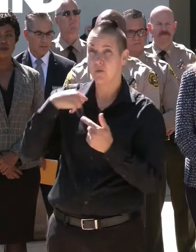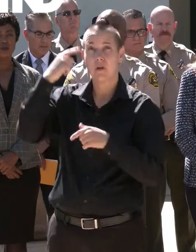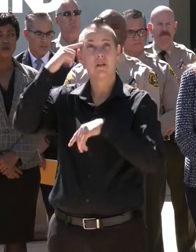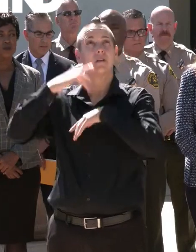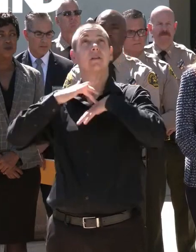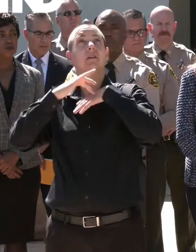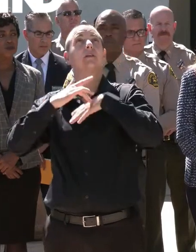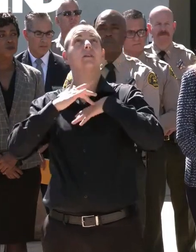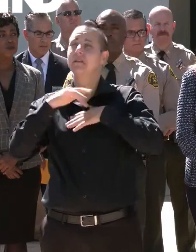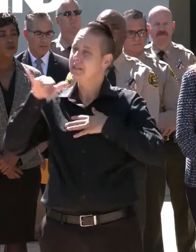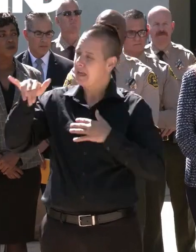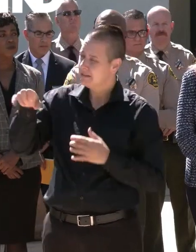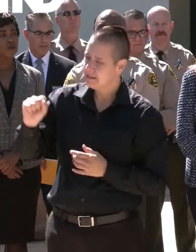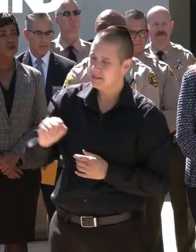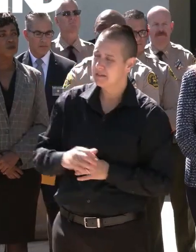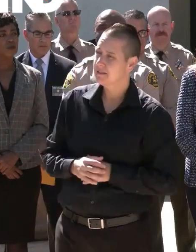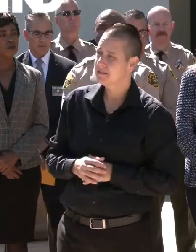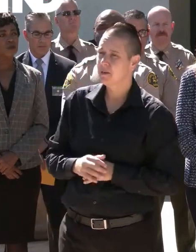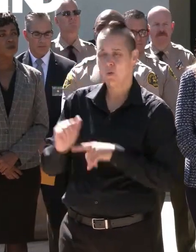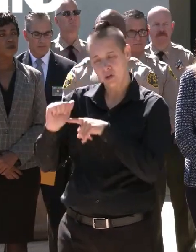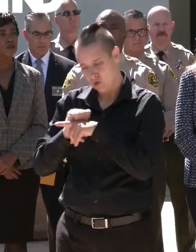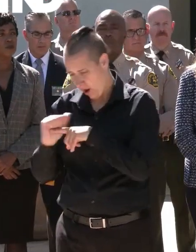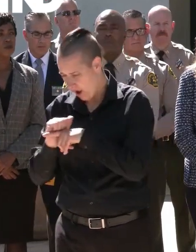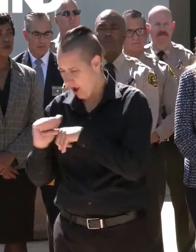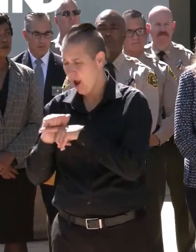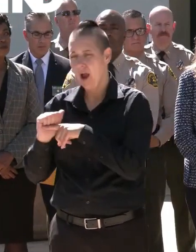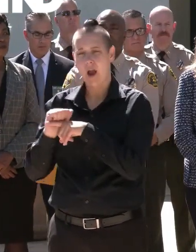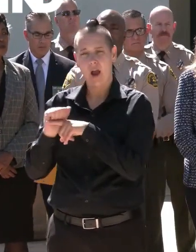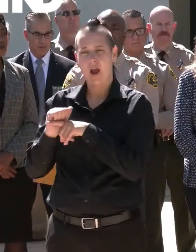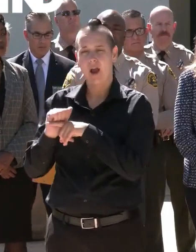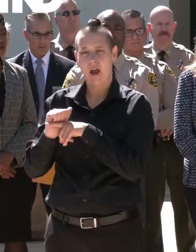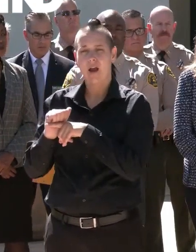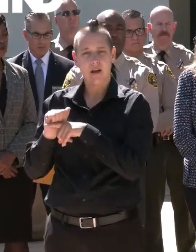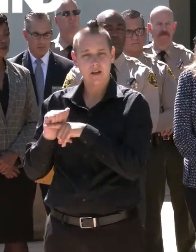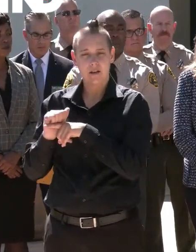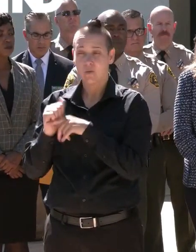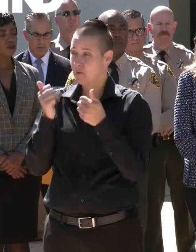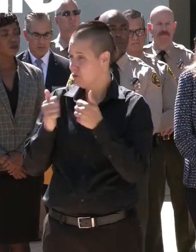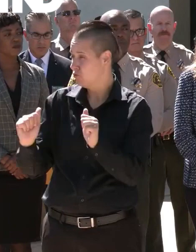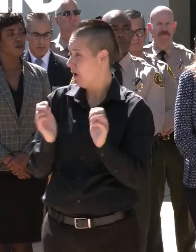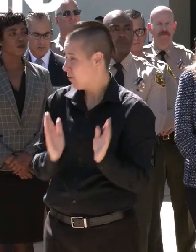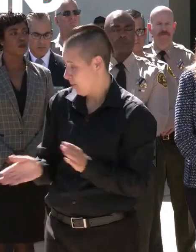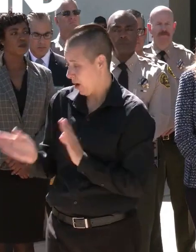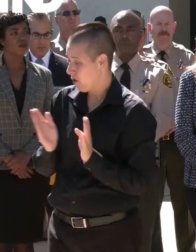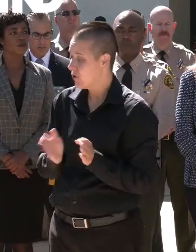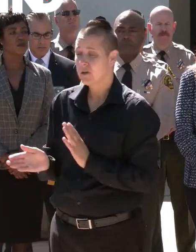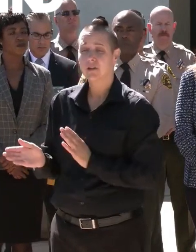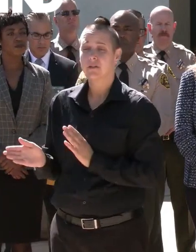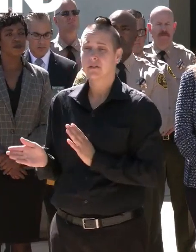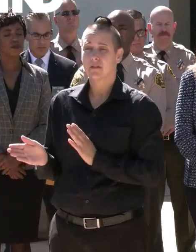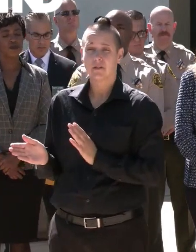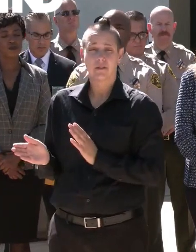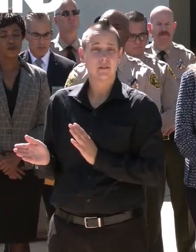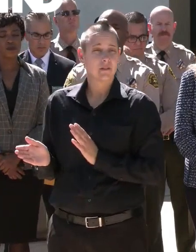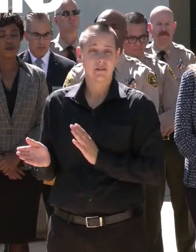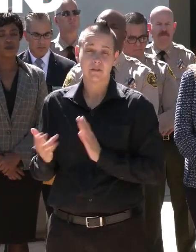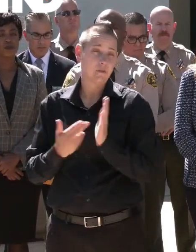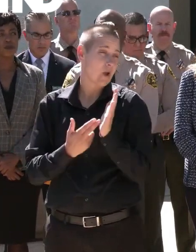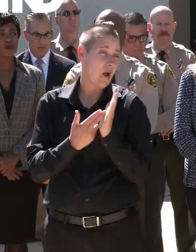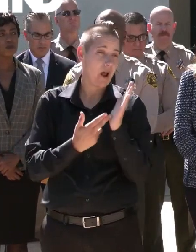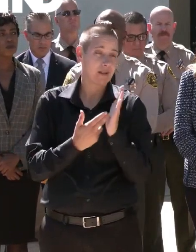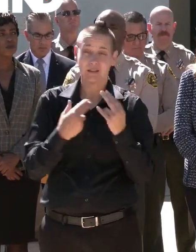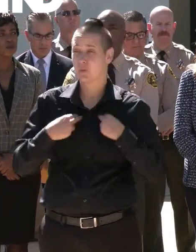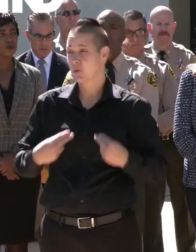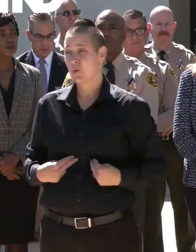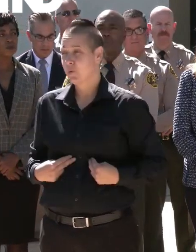mind? Absolutely. We train for it. We try to prepare for it. But honestly,